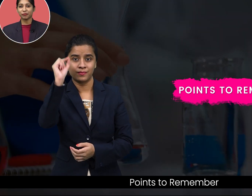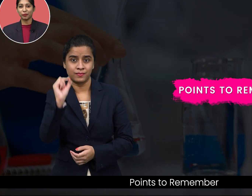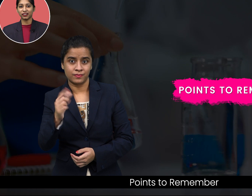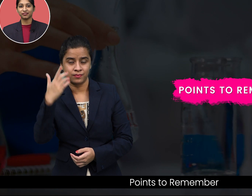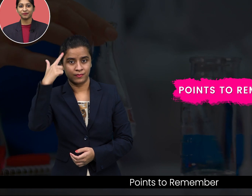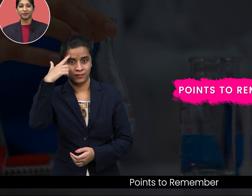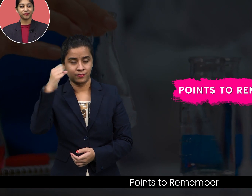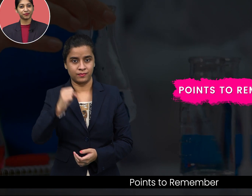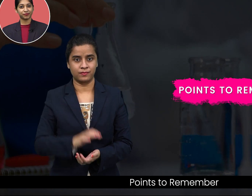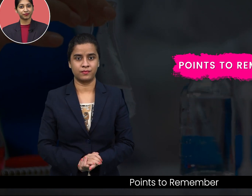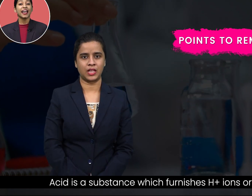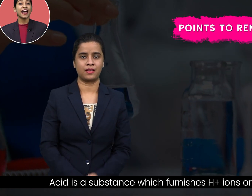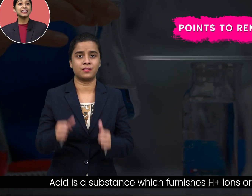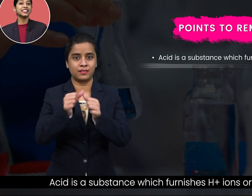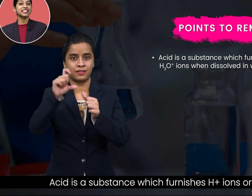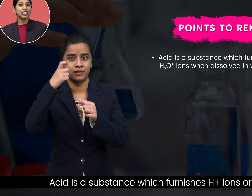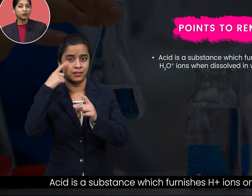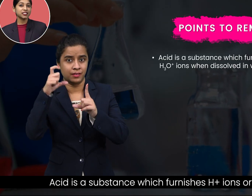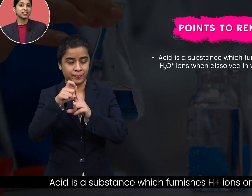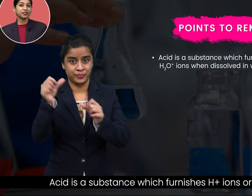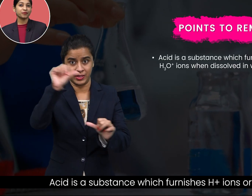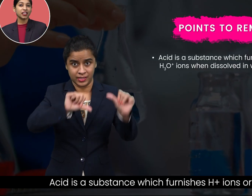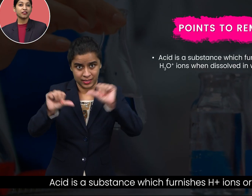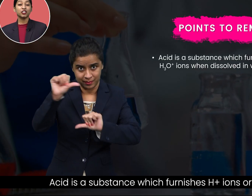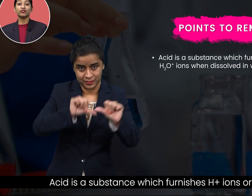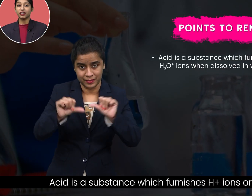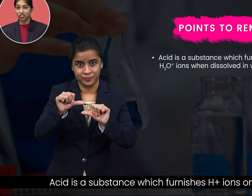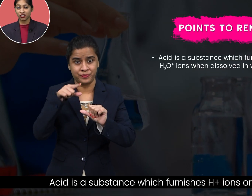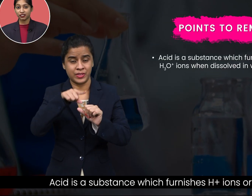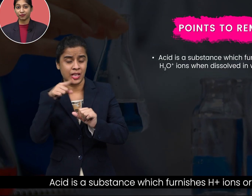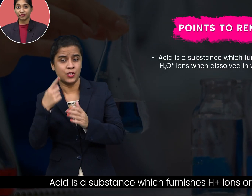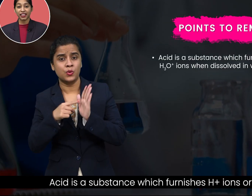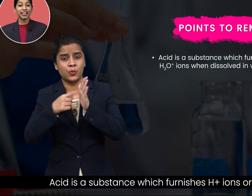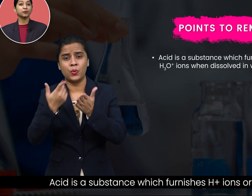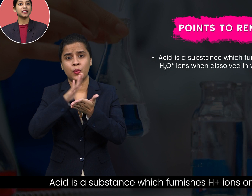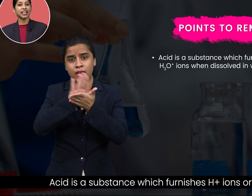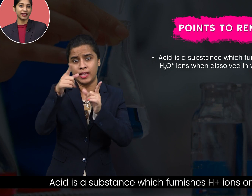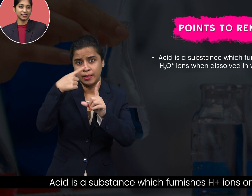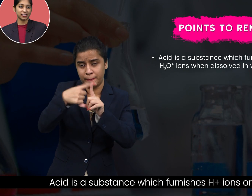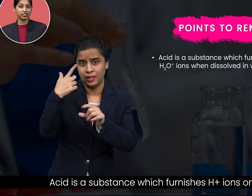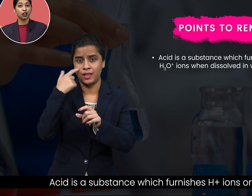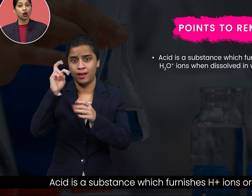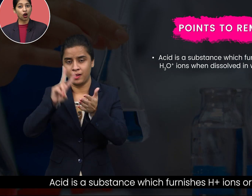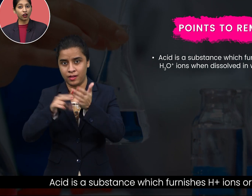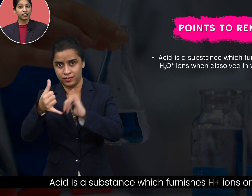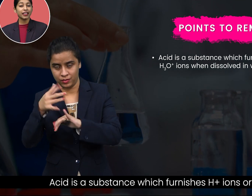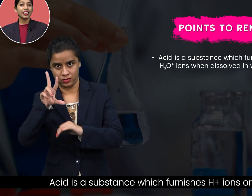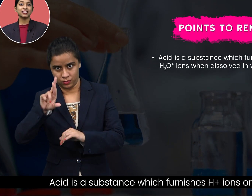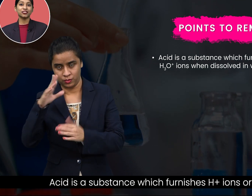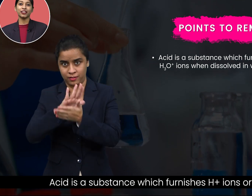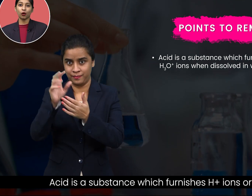Points to remember. Acid is a substance which furnishes H plus ions